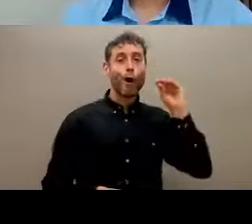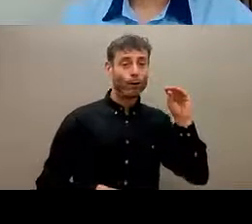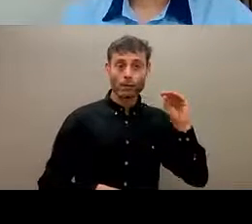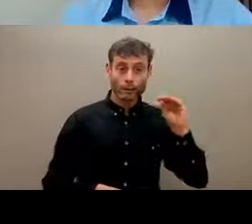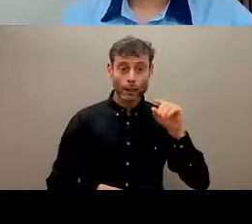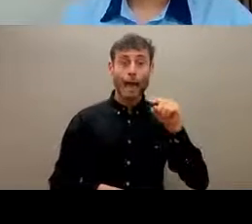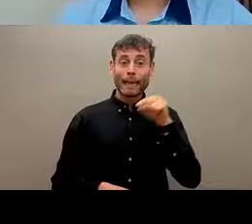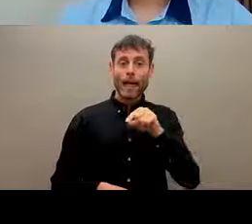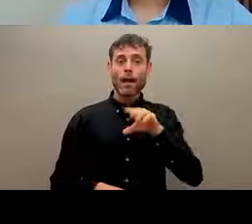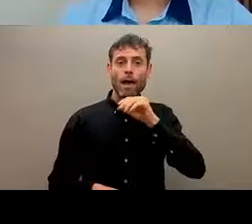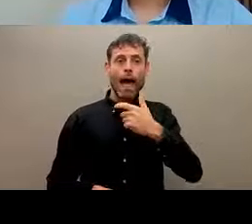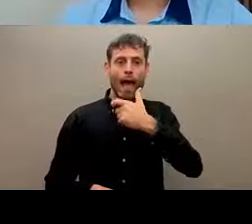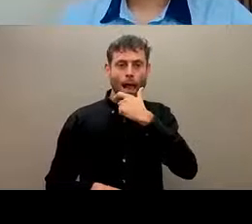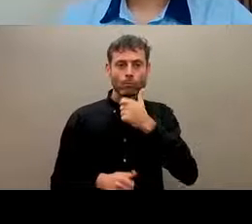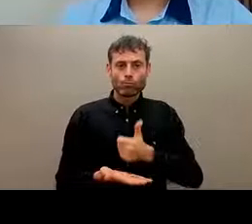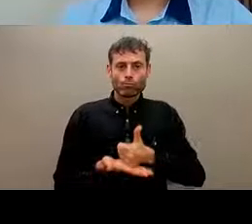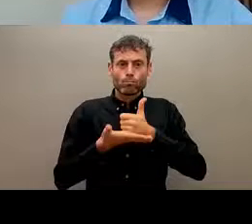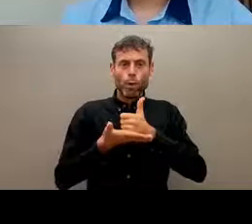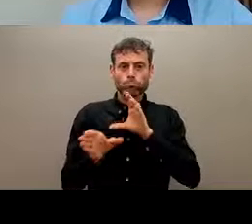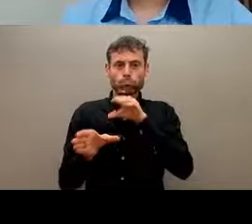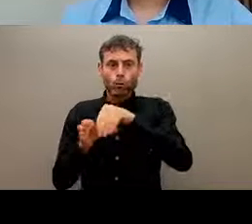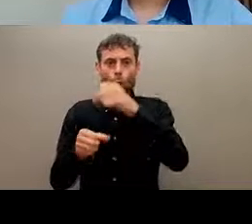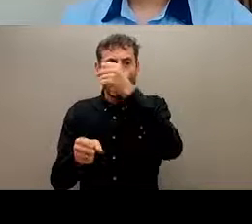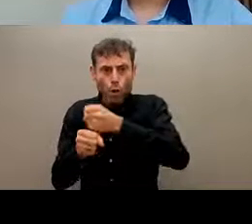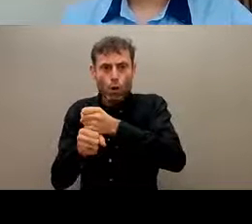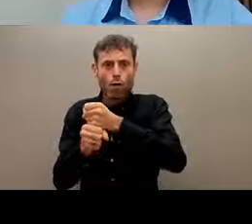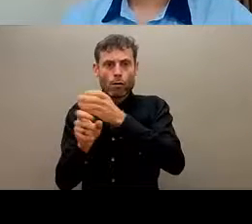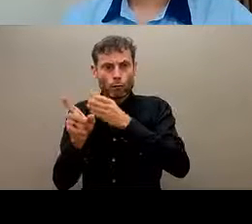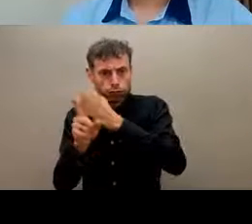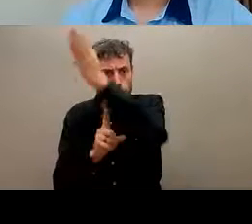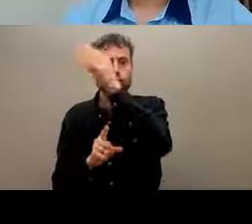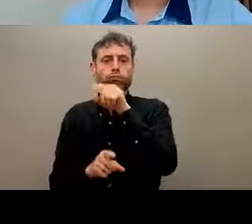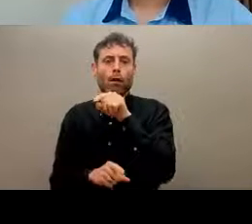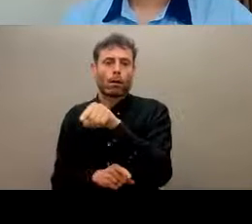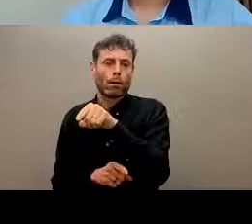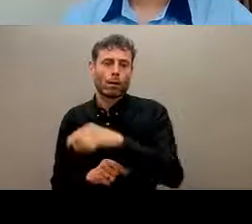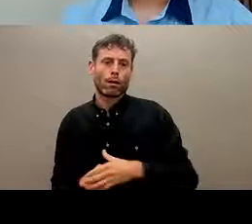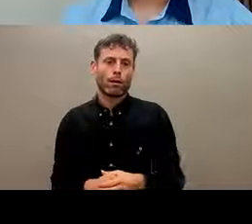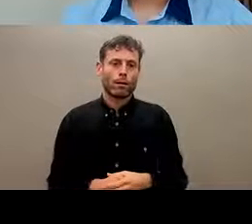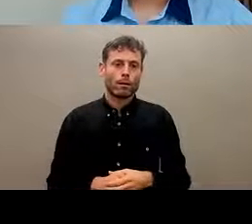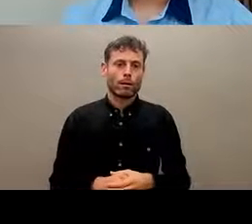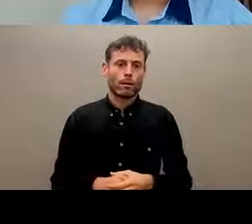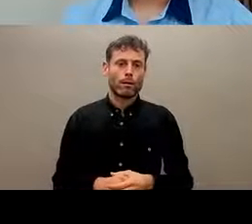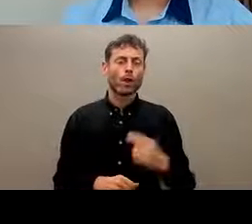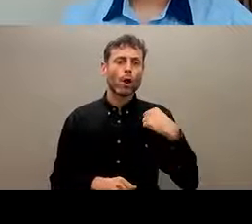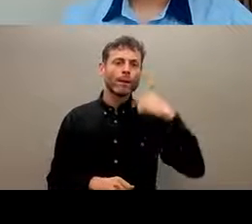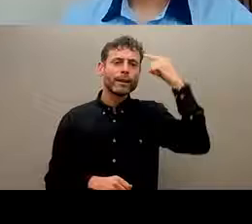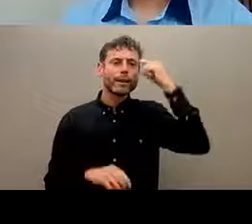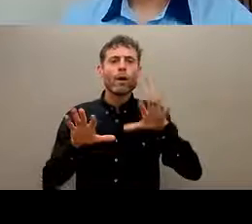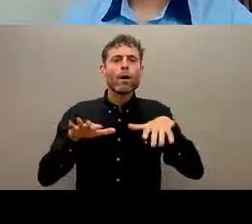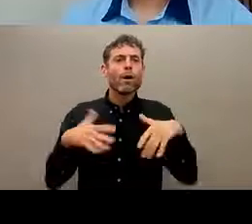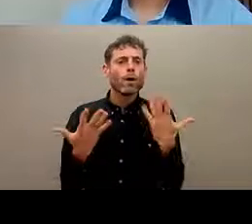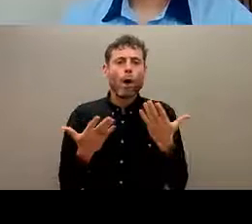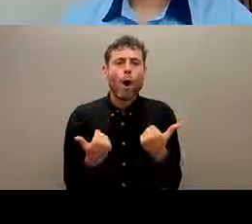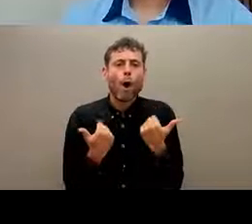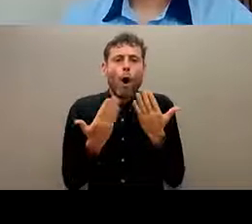the program, like full commitment. And we prioritize for students who are from less advantaged